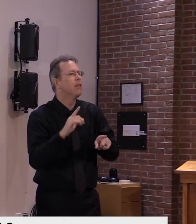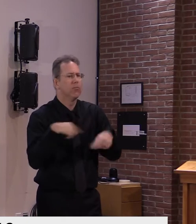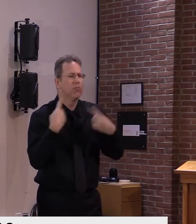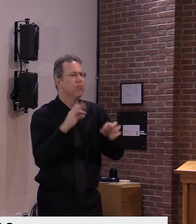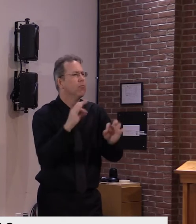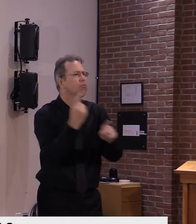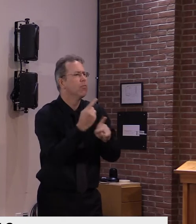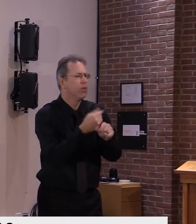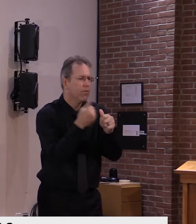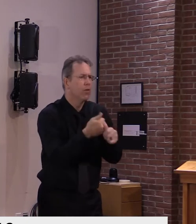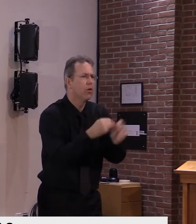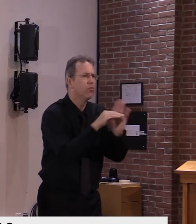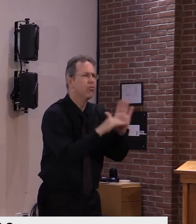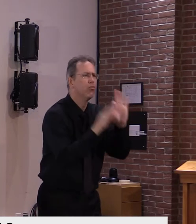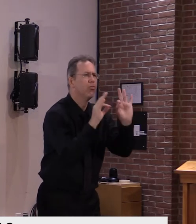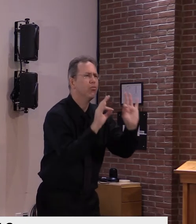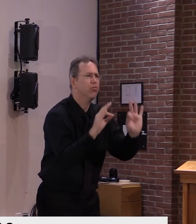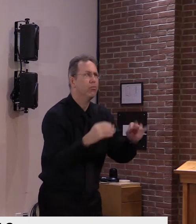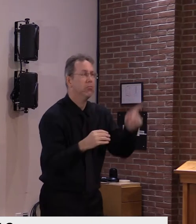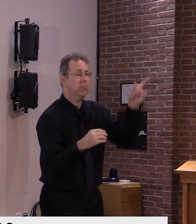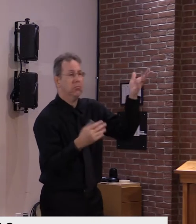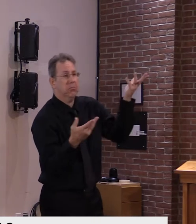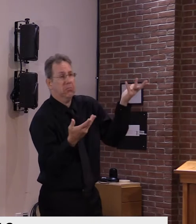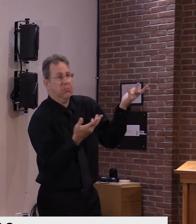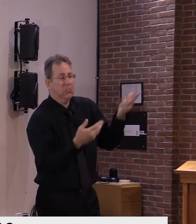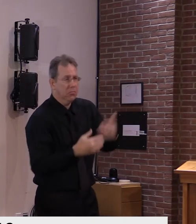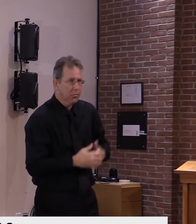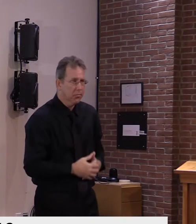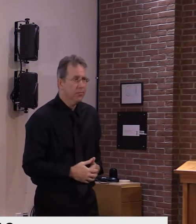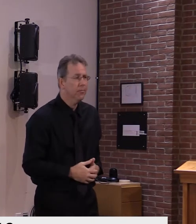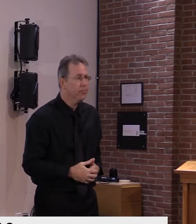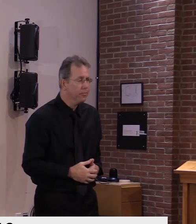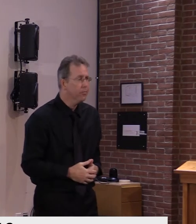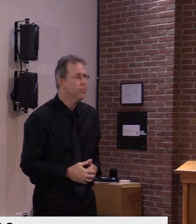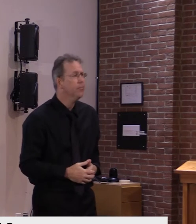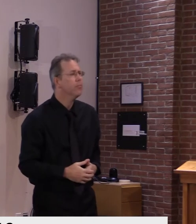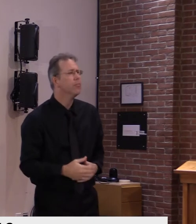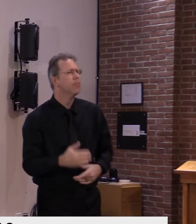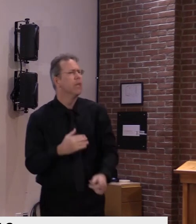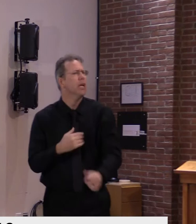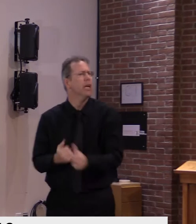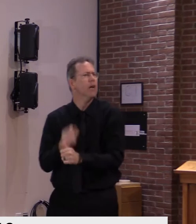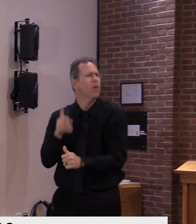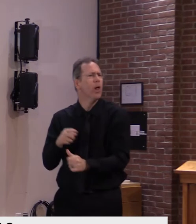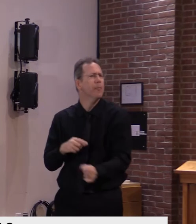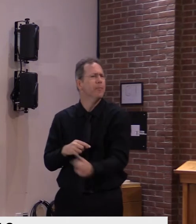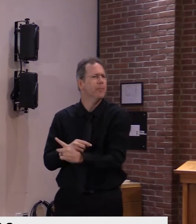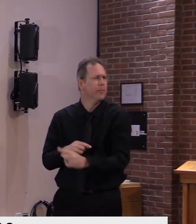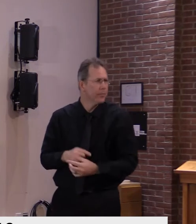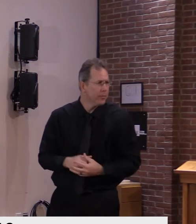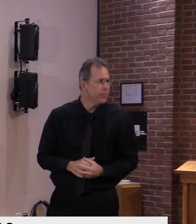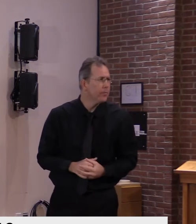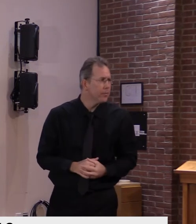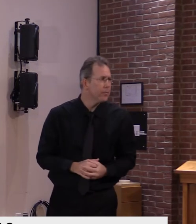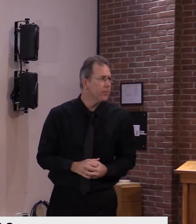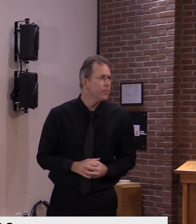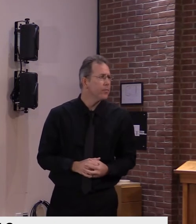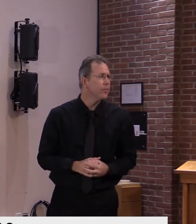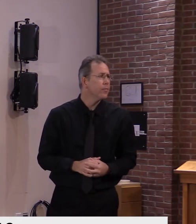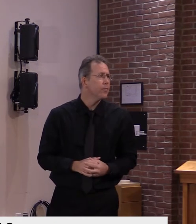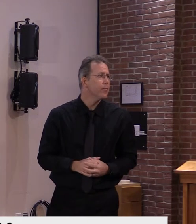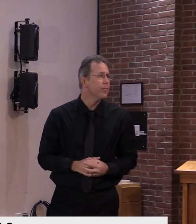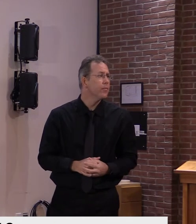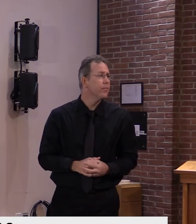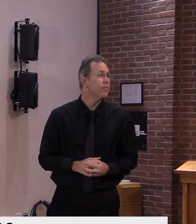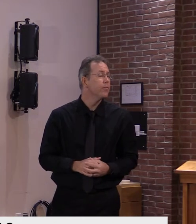Okay, so you're saying because it's occupancy rates and not caps, we're probably in the clear with that. Yeah, I mean,